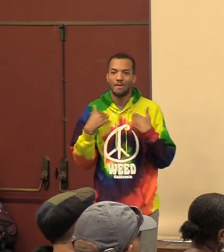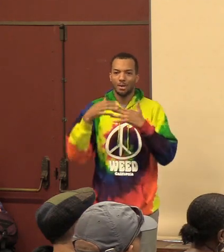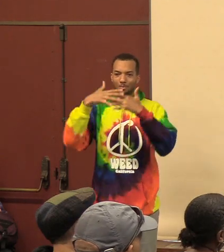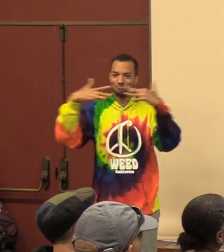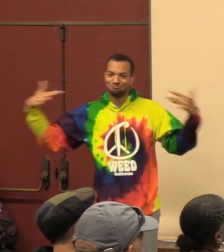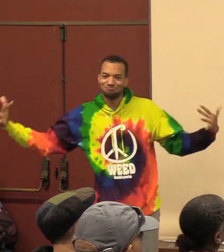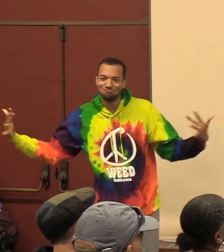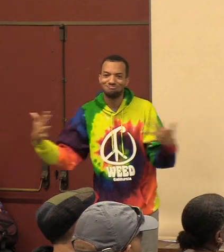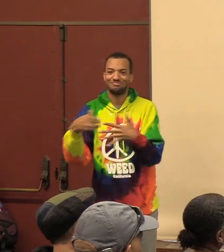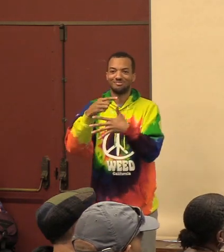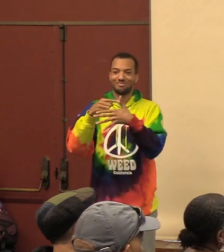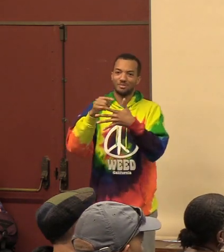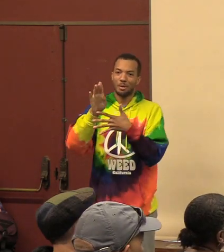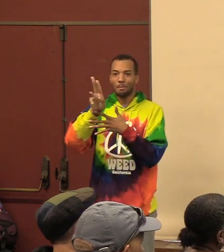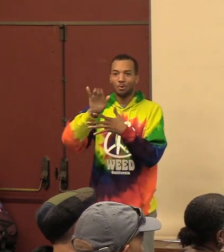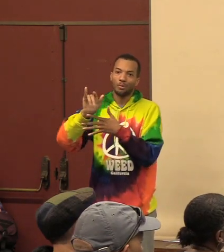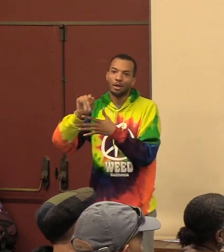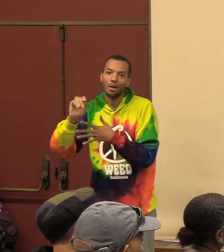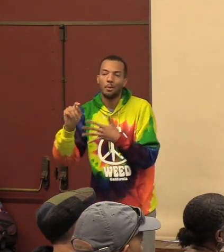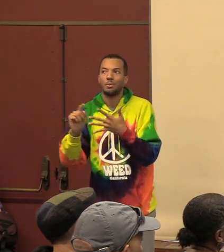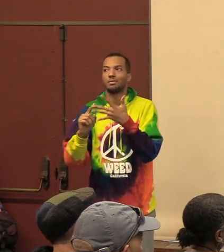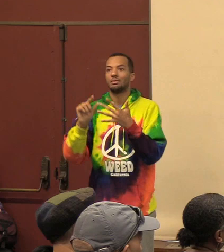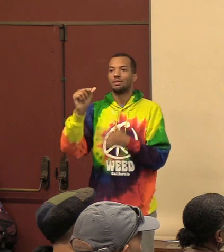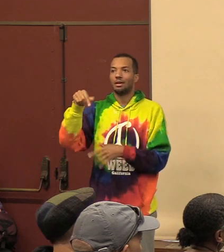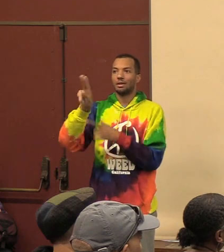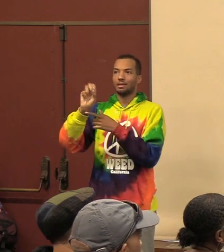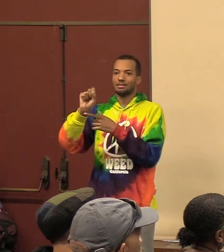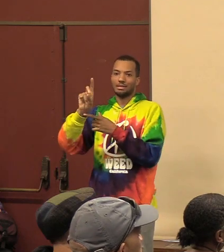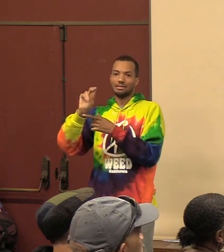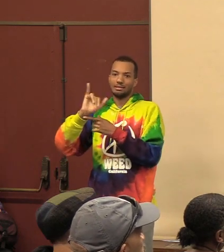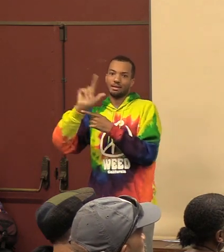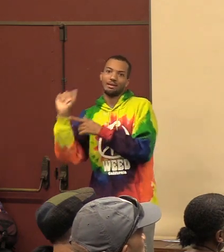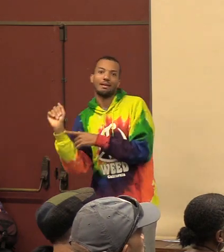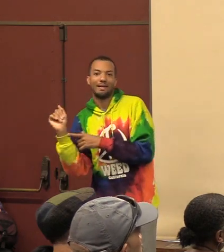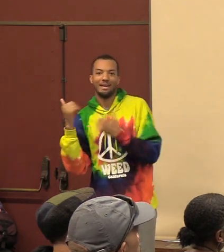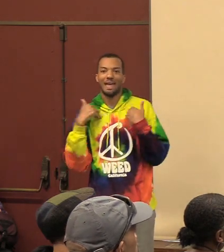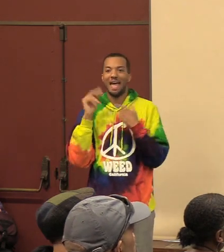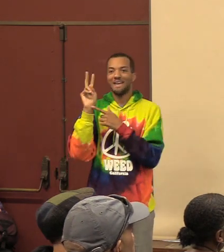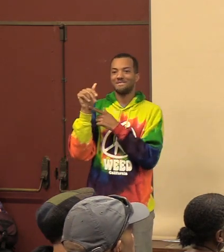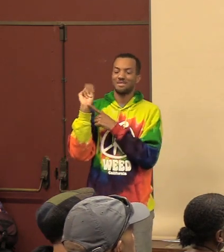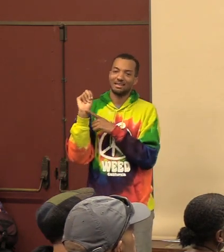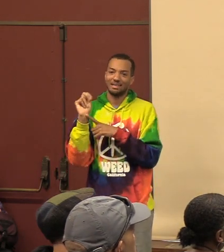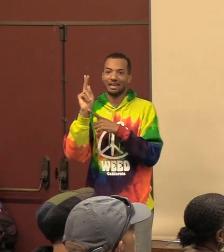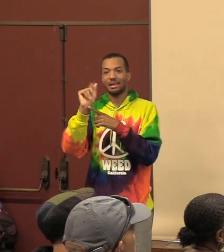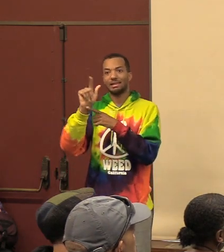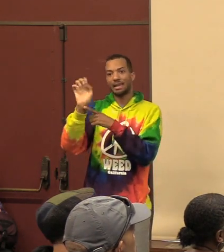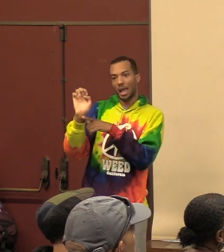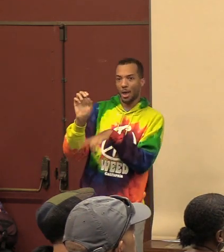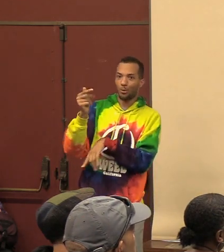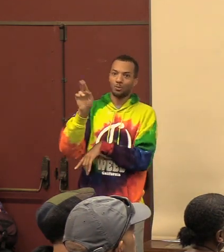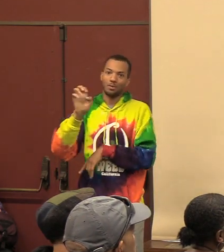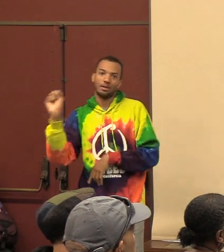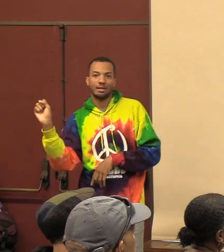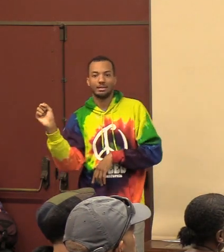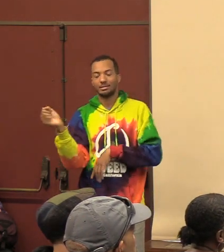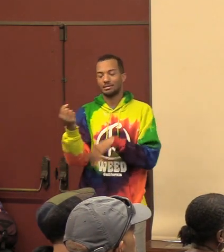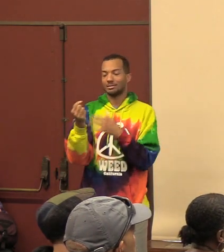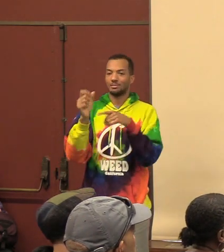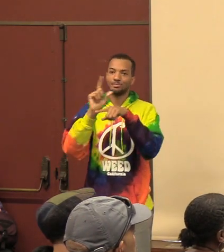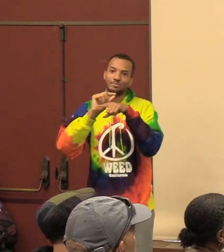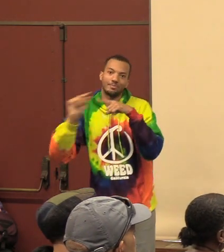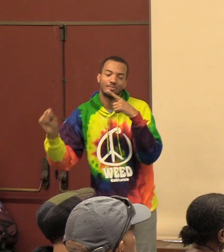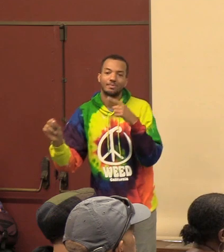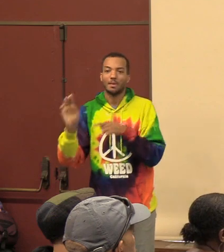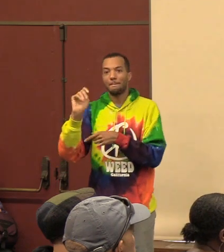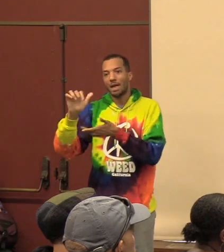ways. Burritos, quesadillas. I even got a soul food platter. We got kale greens, black-eyed peas, macaroni